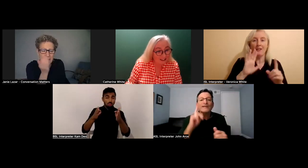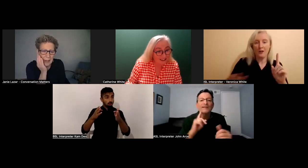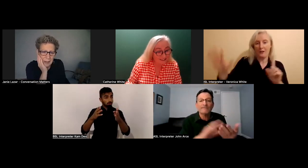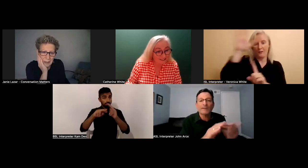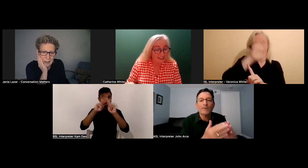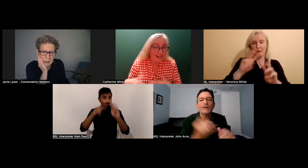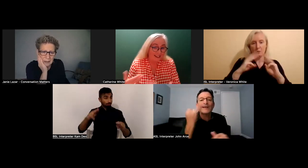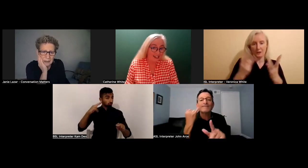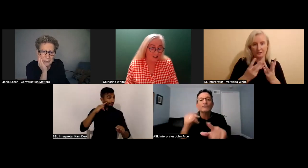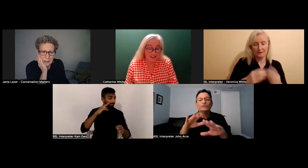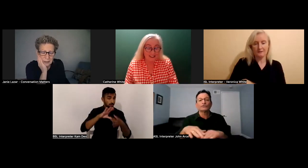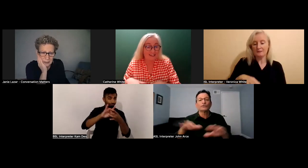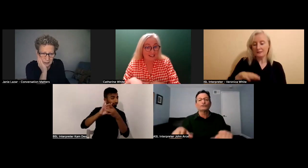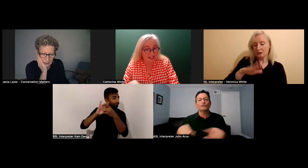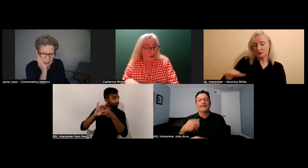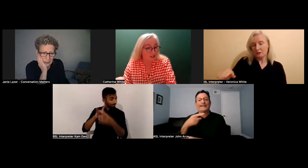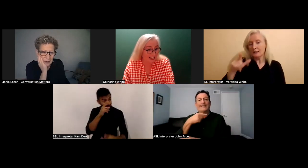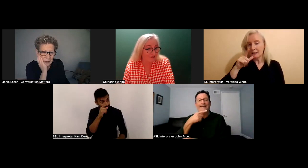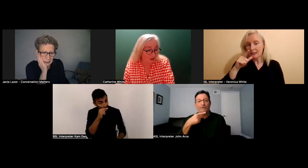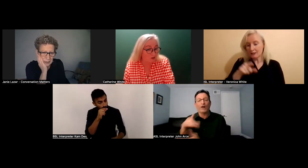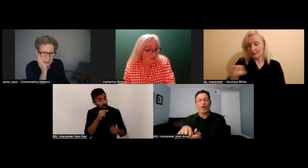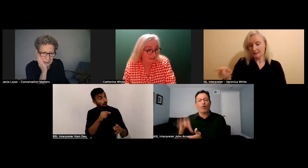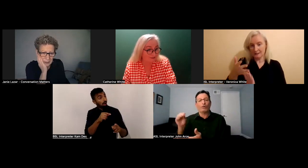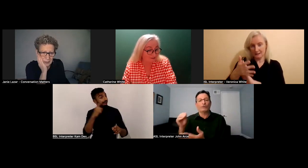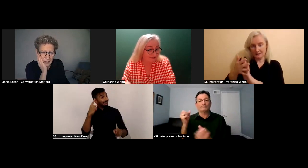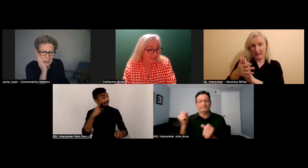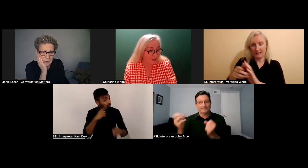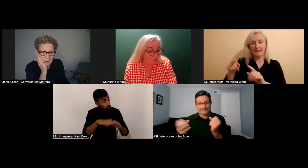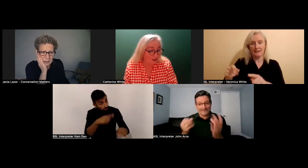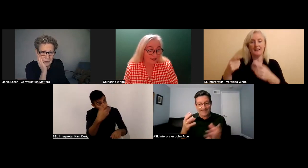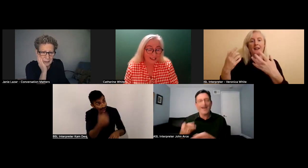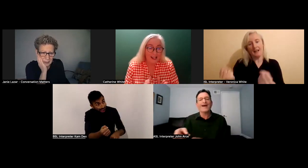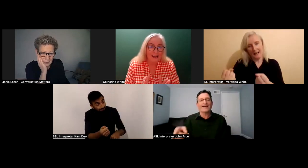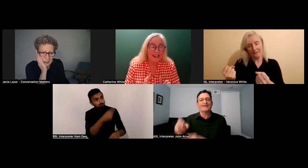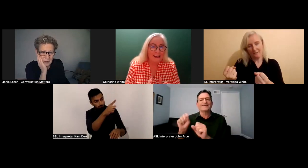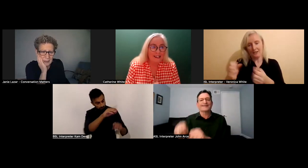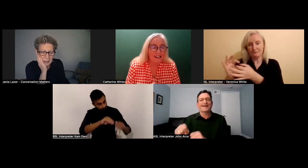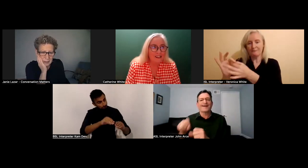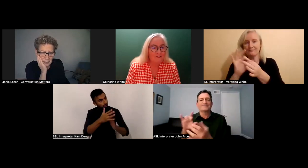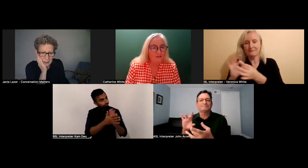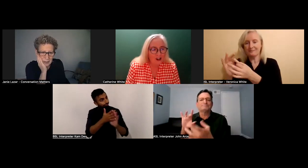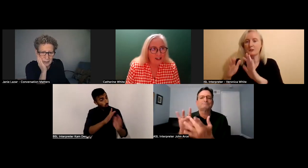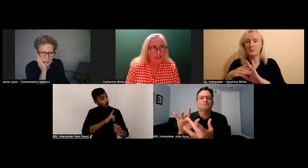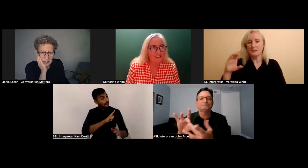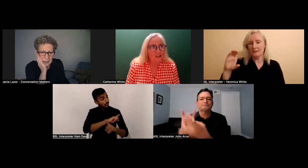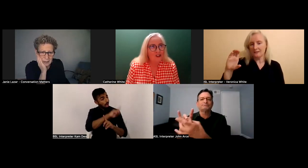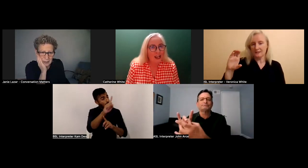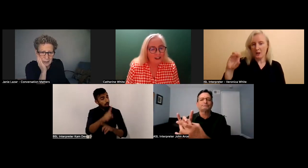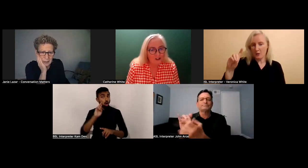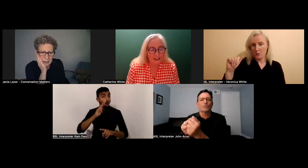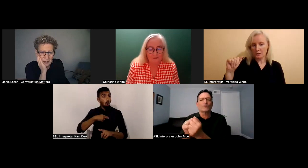are hearing and they learn to sign, they can also have the Coda network. It is